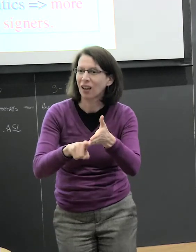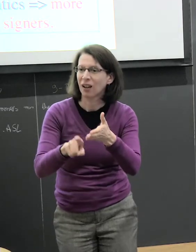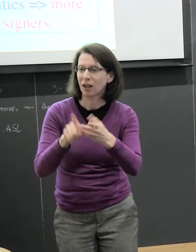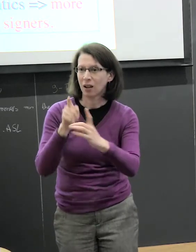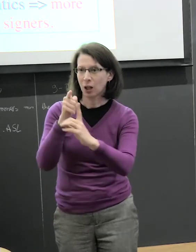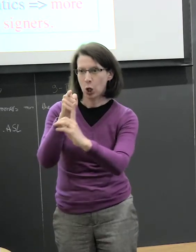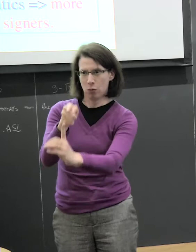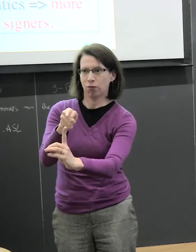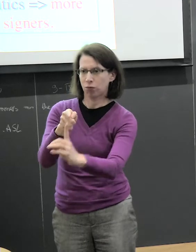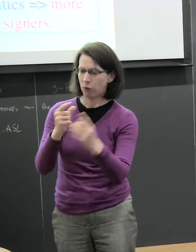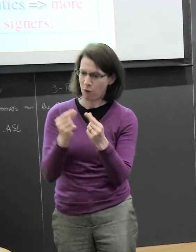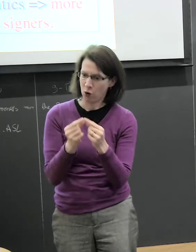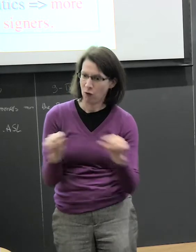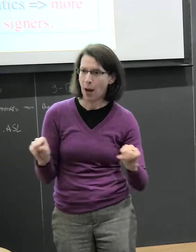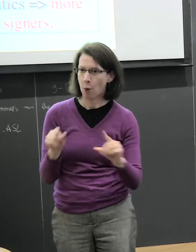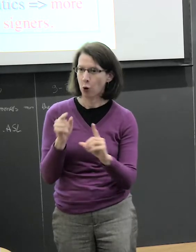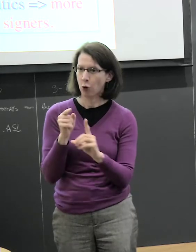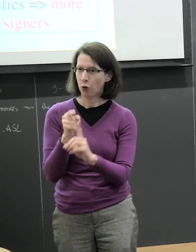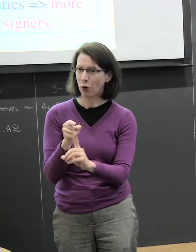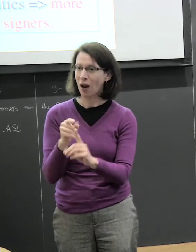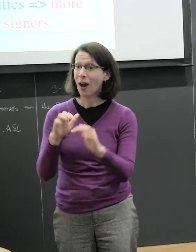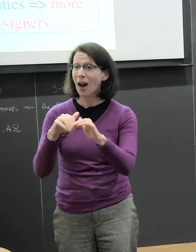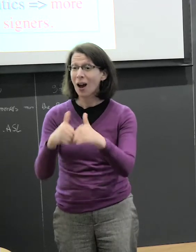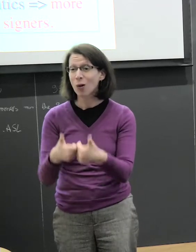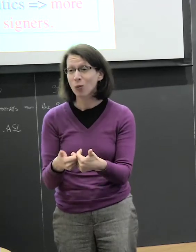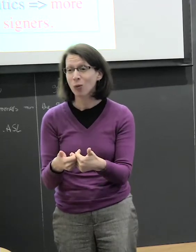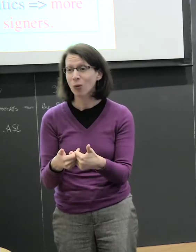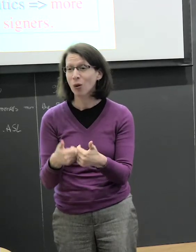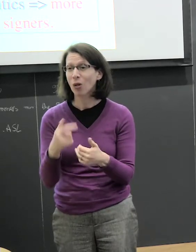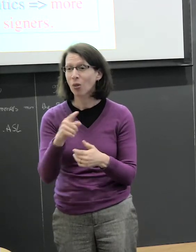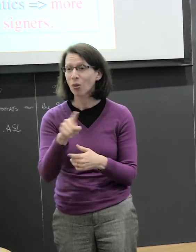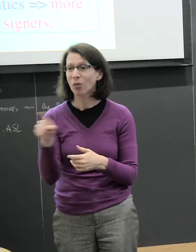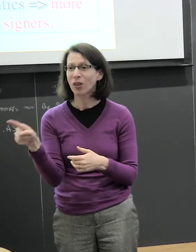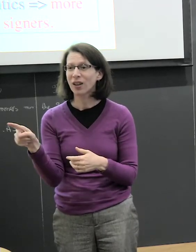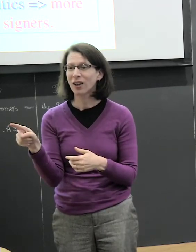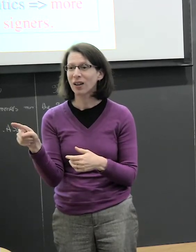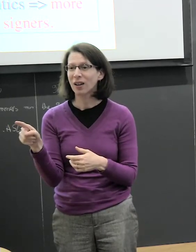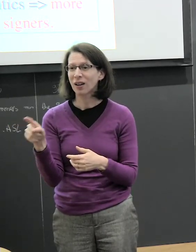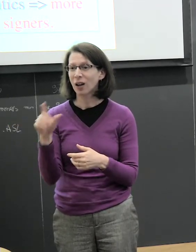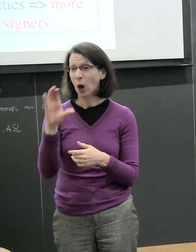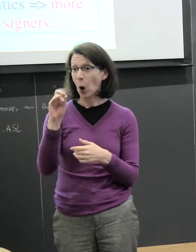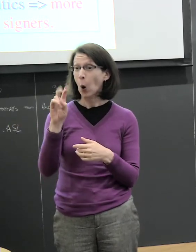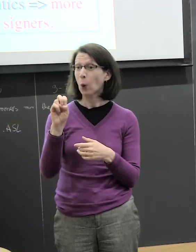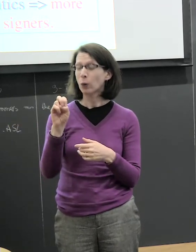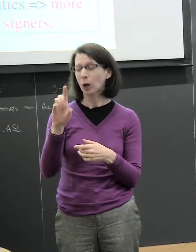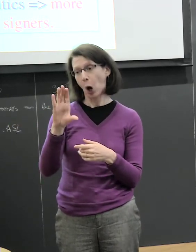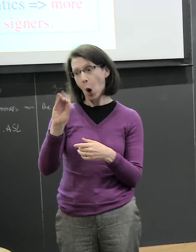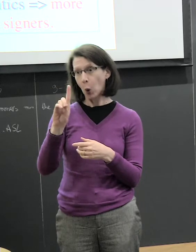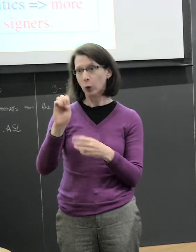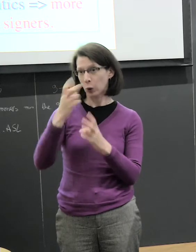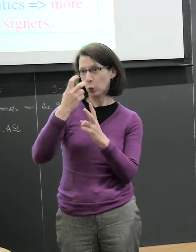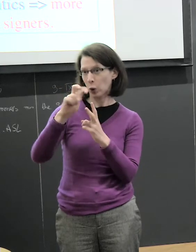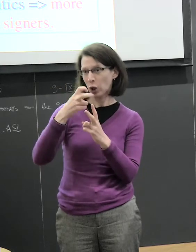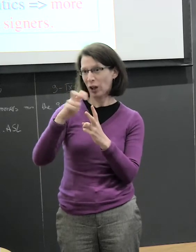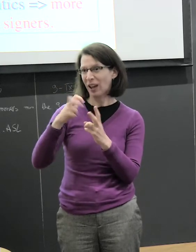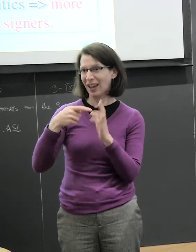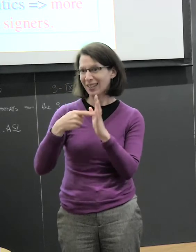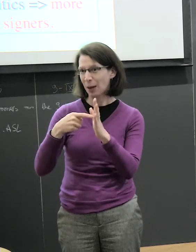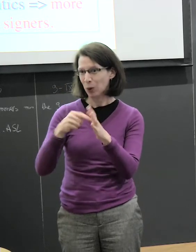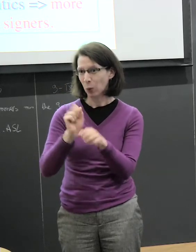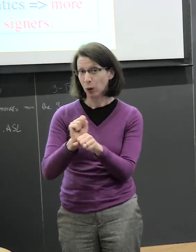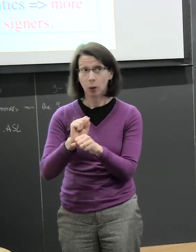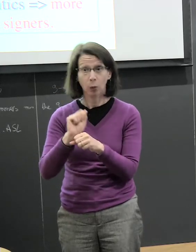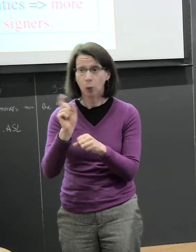particular in terms of grammar, how these code switching examples could work. So where can you code